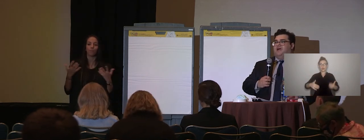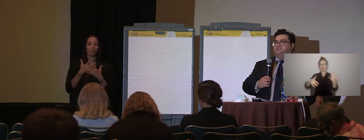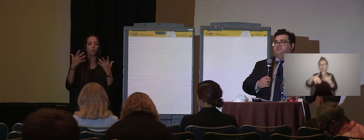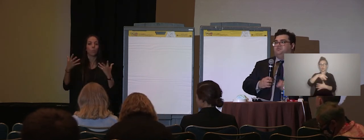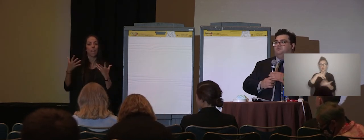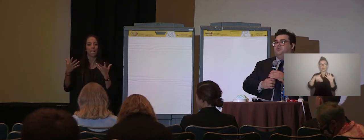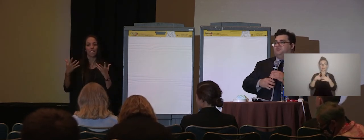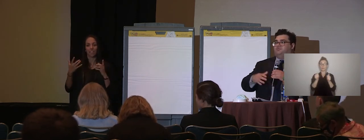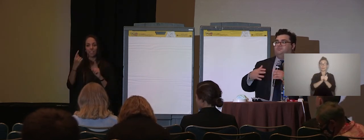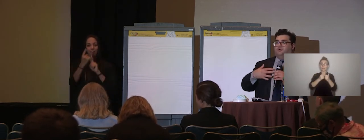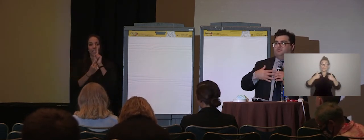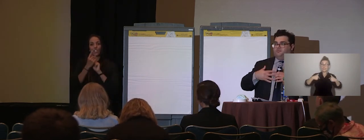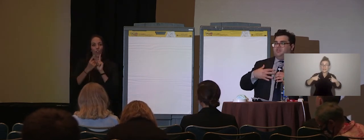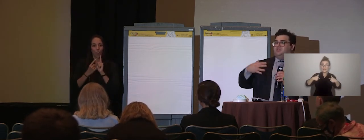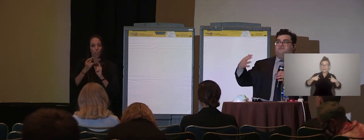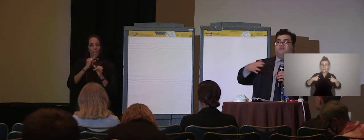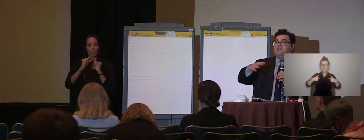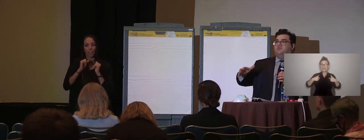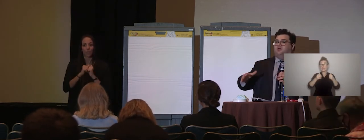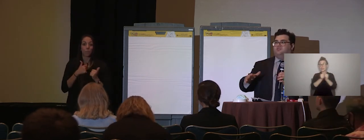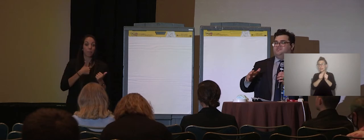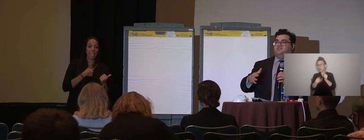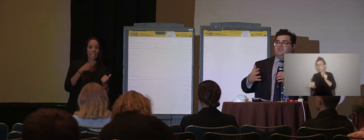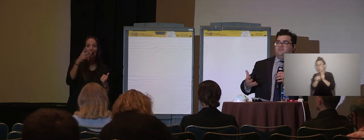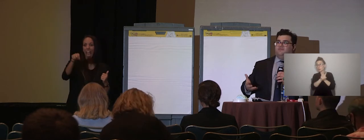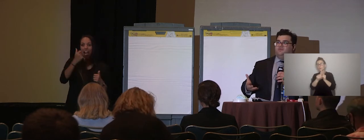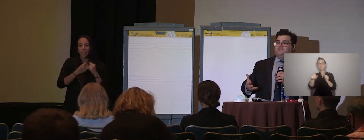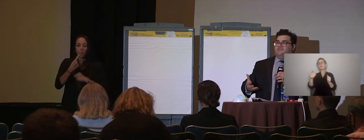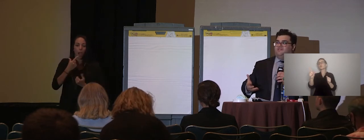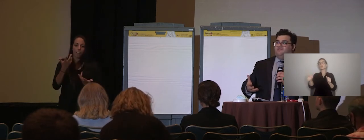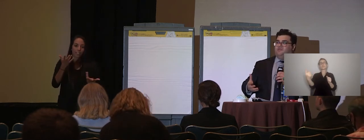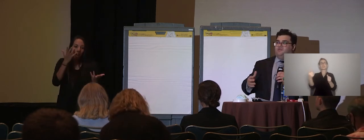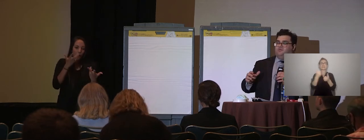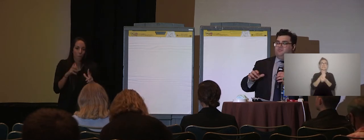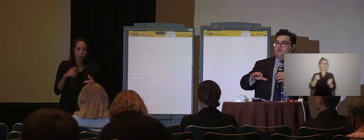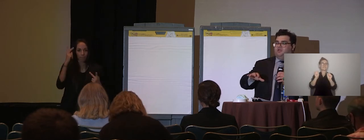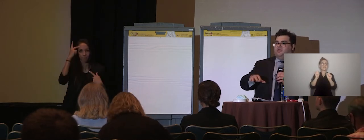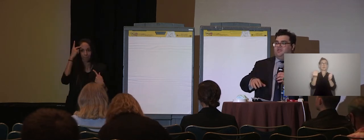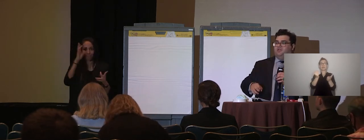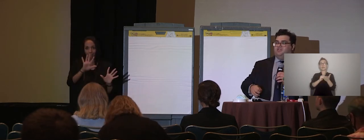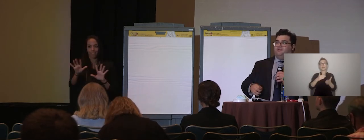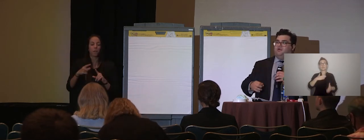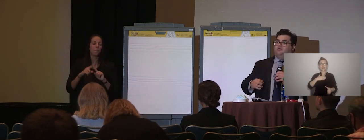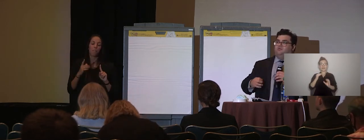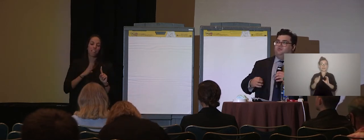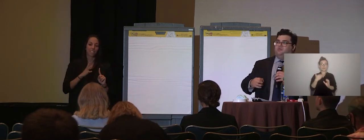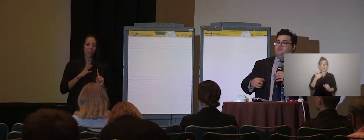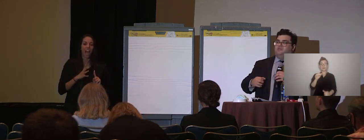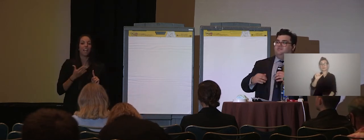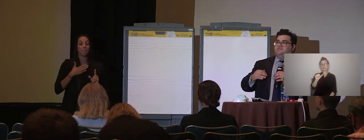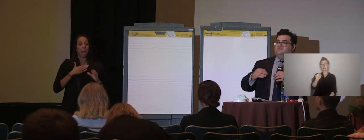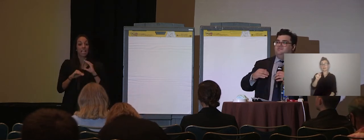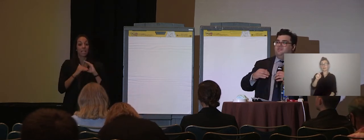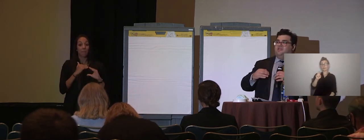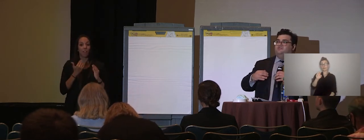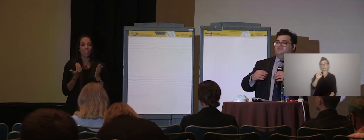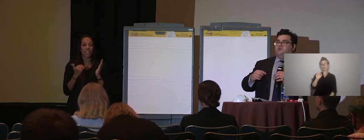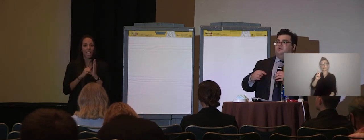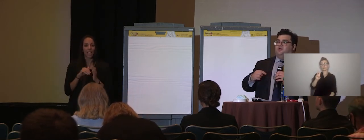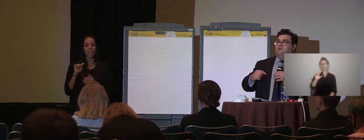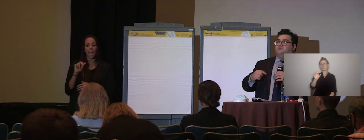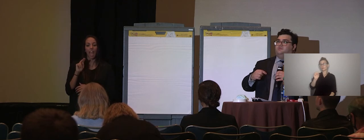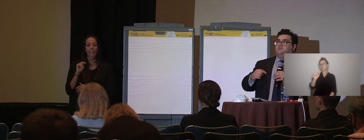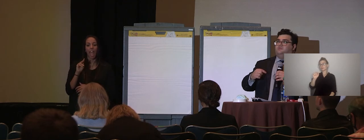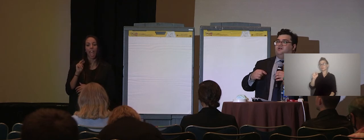physical interaction with both me for anyone, just to keep everyone safe. But again, my email is